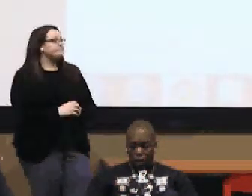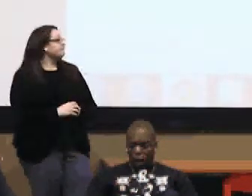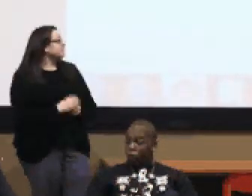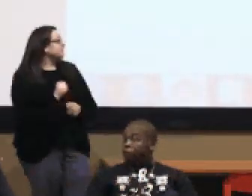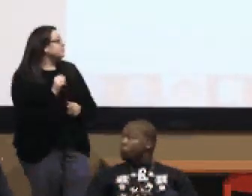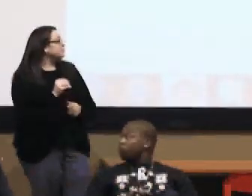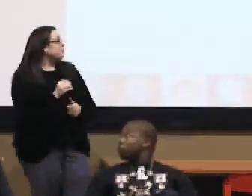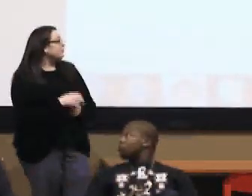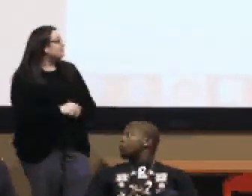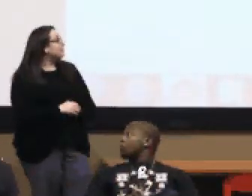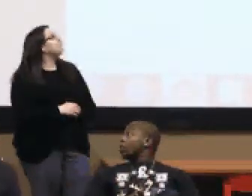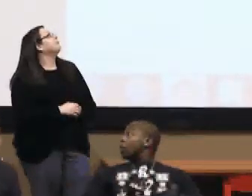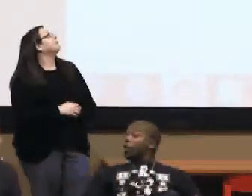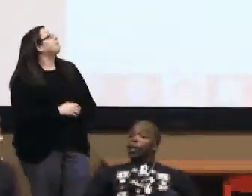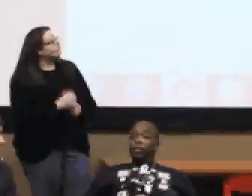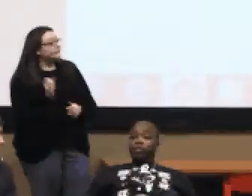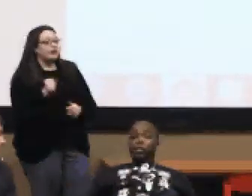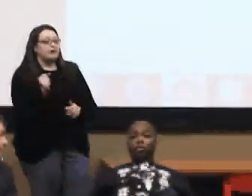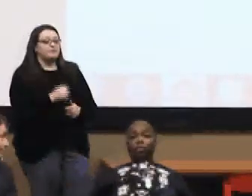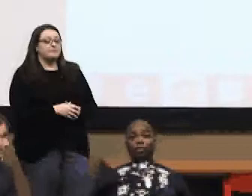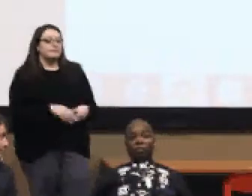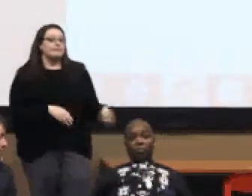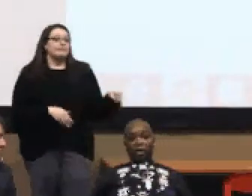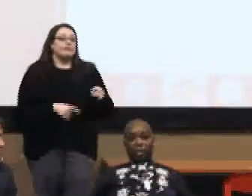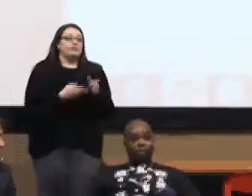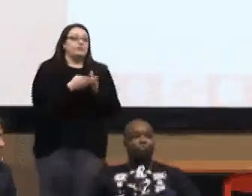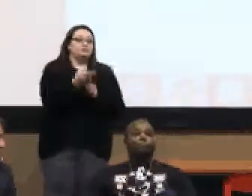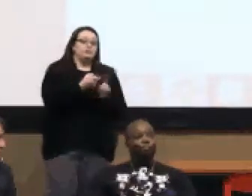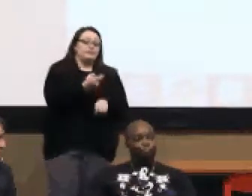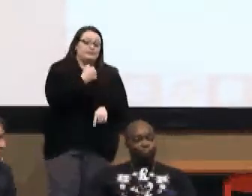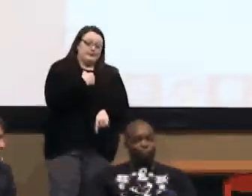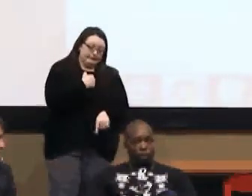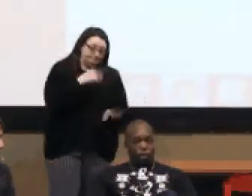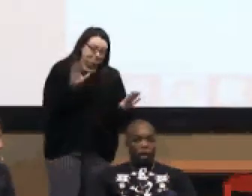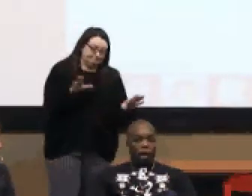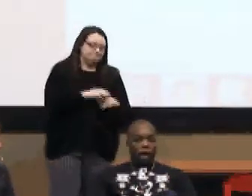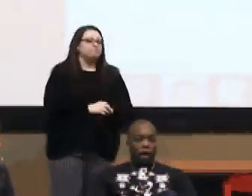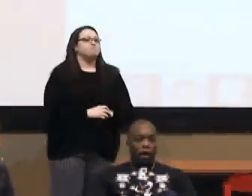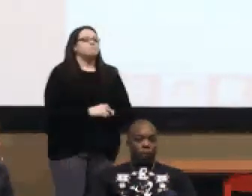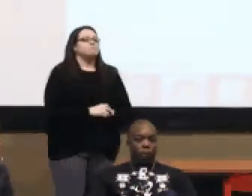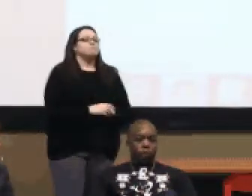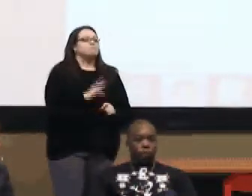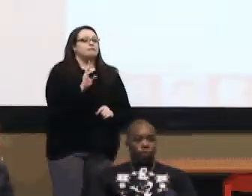So, yeah. Here's the truth of it from me.